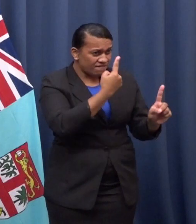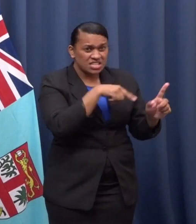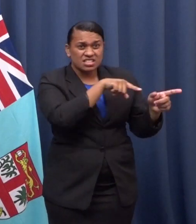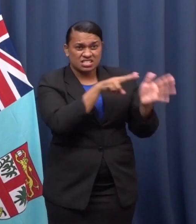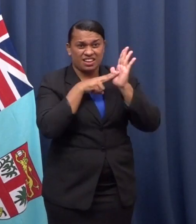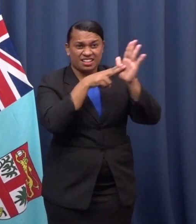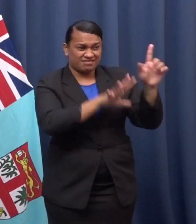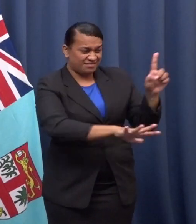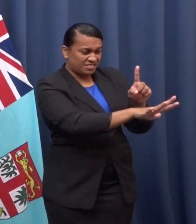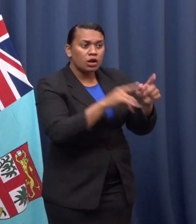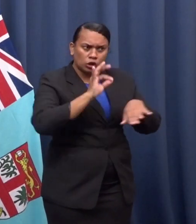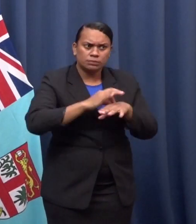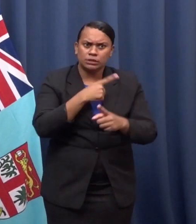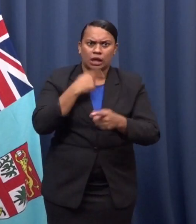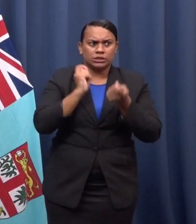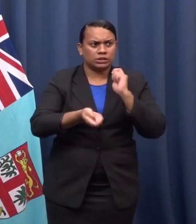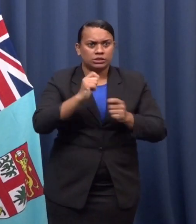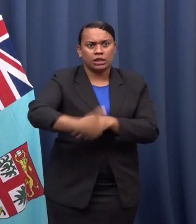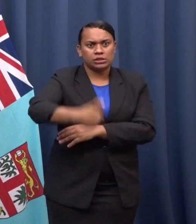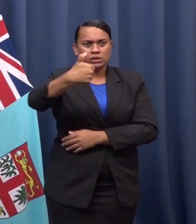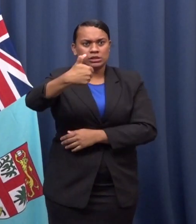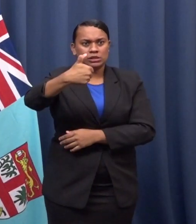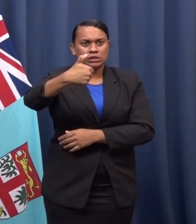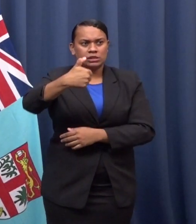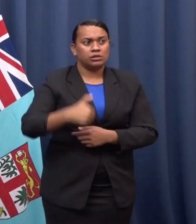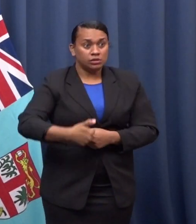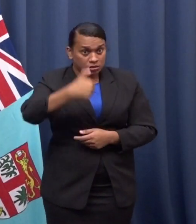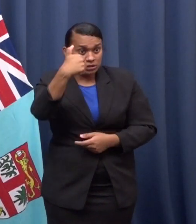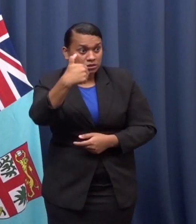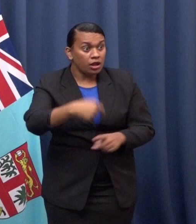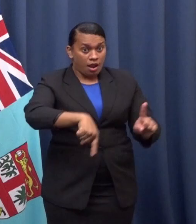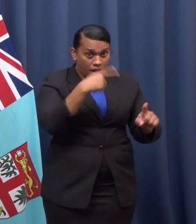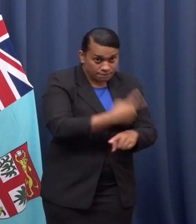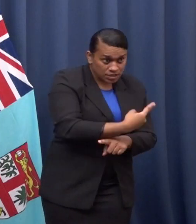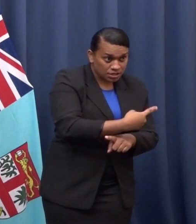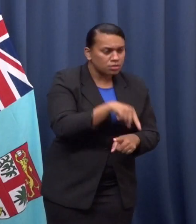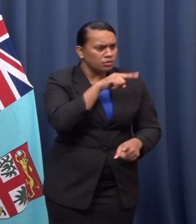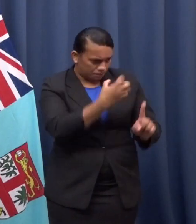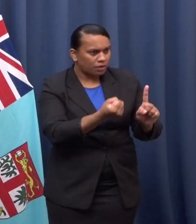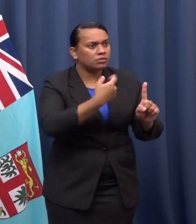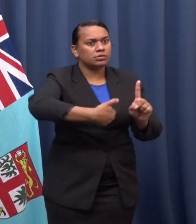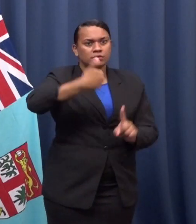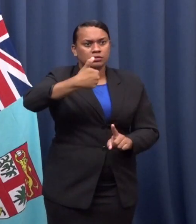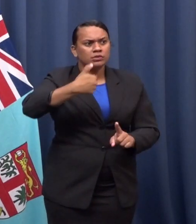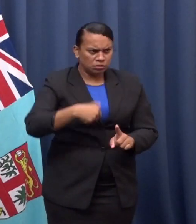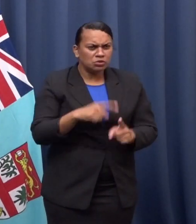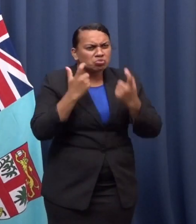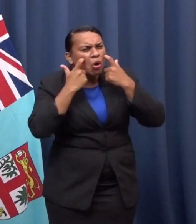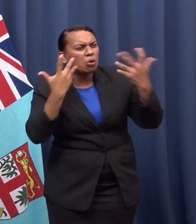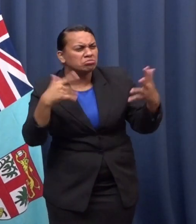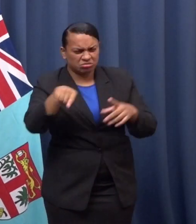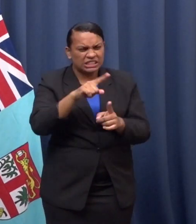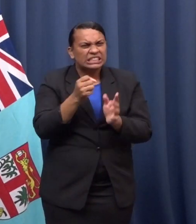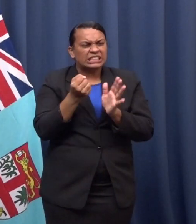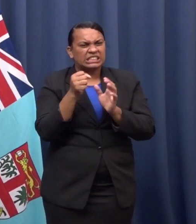6. And so these 6 out of the 11 family members had developed some sort of symptoms. As you know, of course, the mother